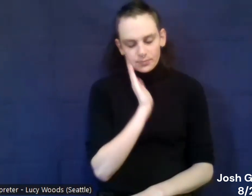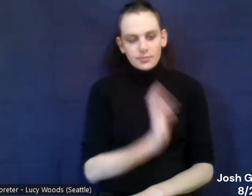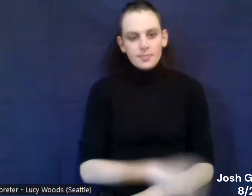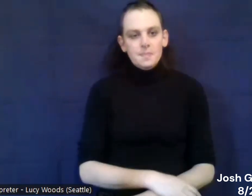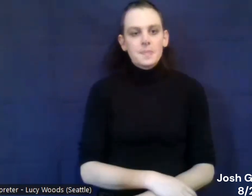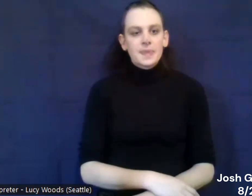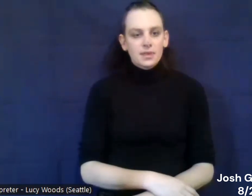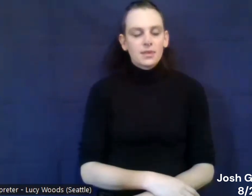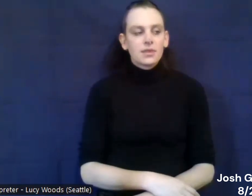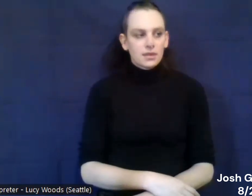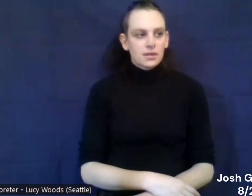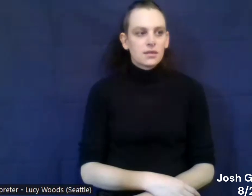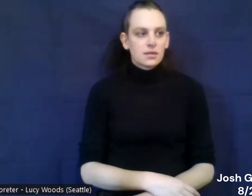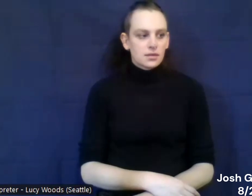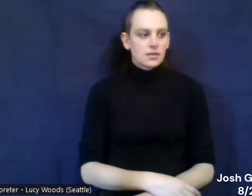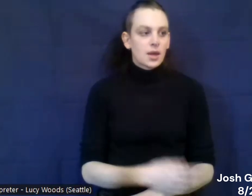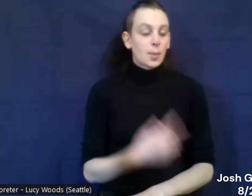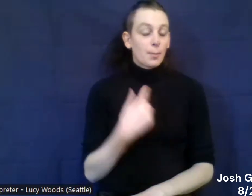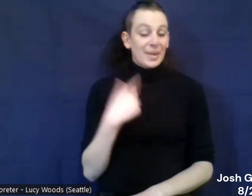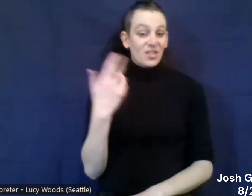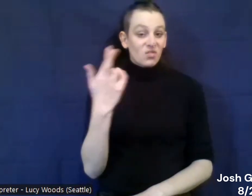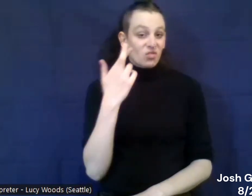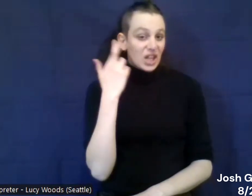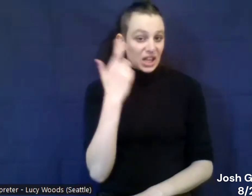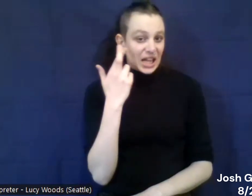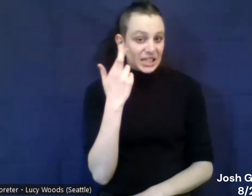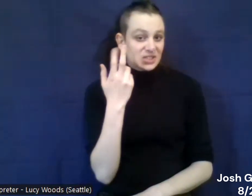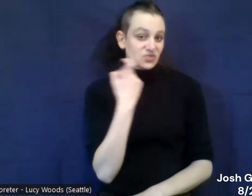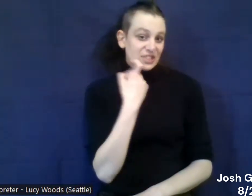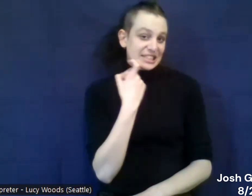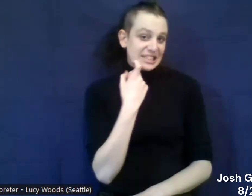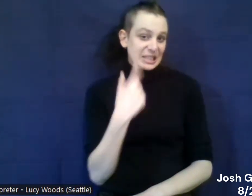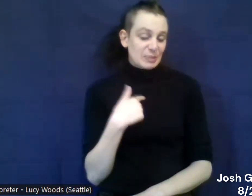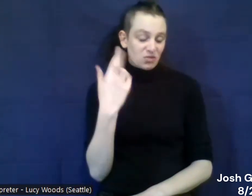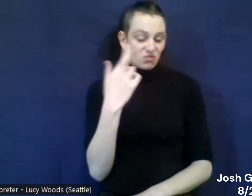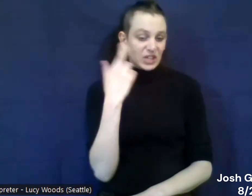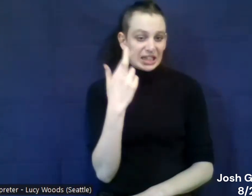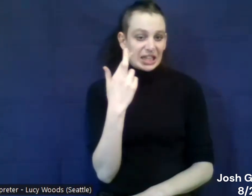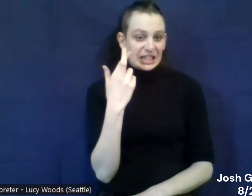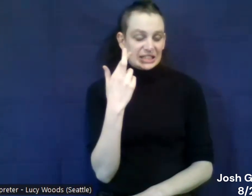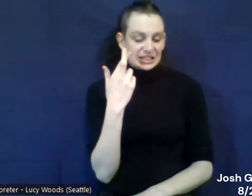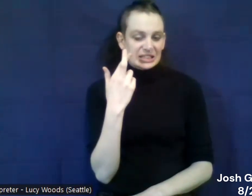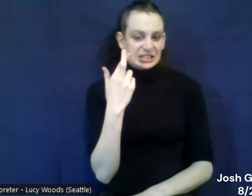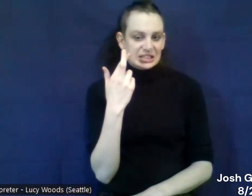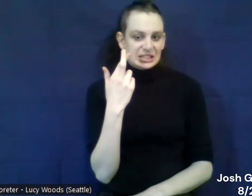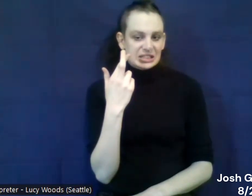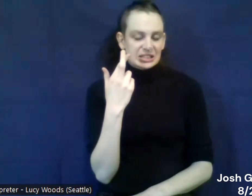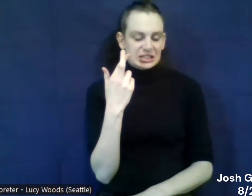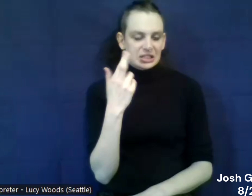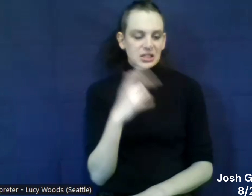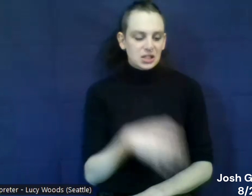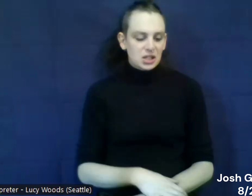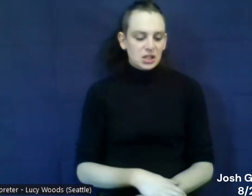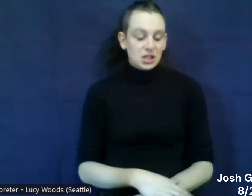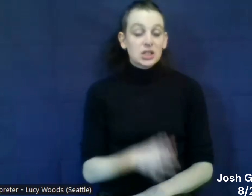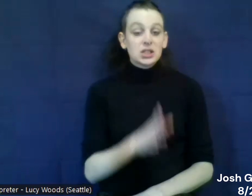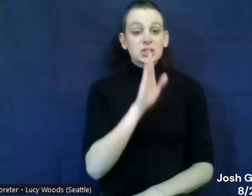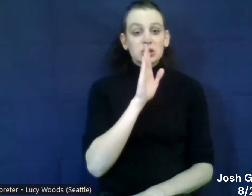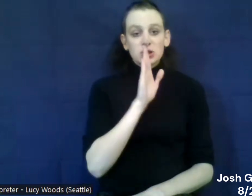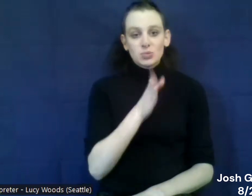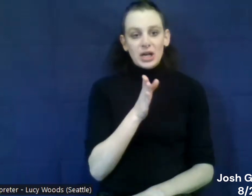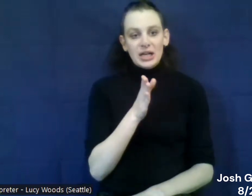it's become really apparent to me recently, more so than it has been in the past, that sobriety is